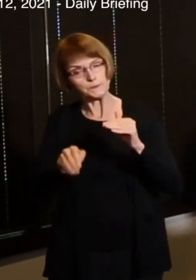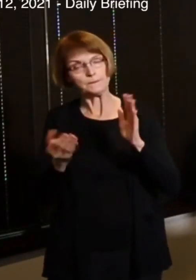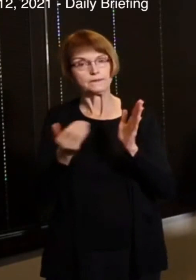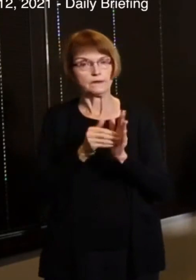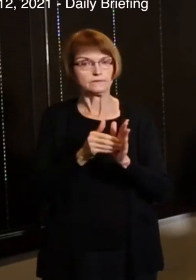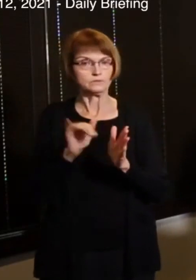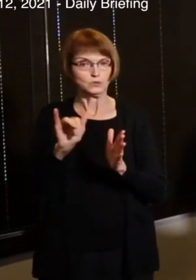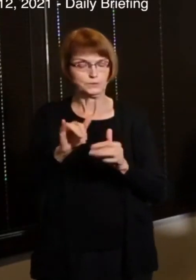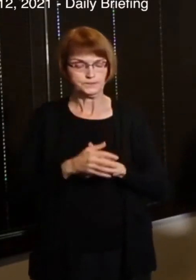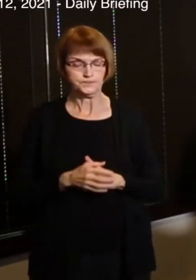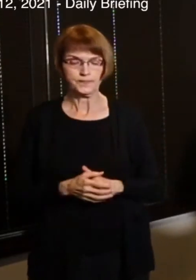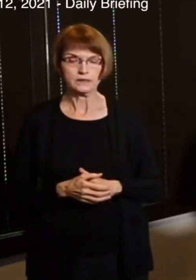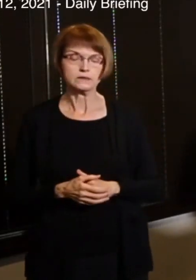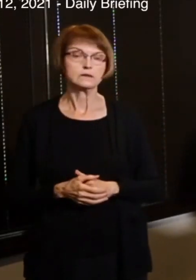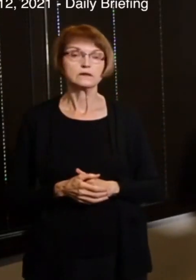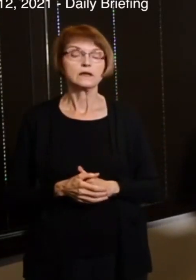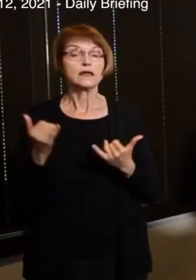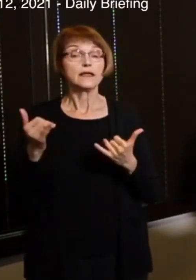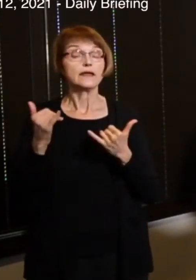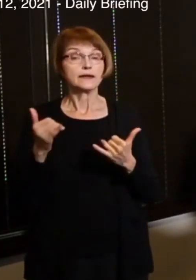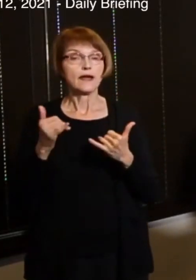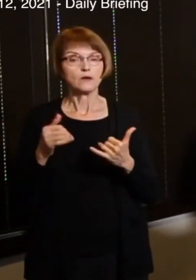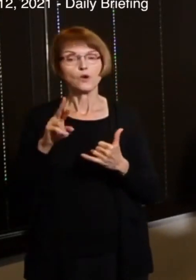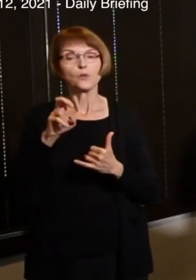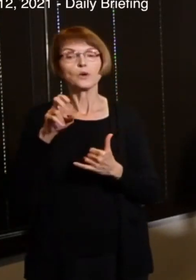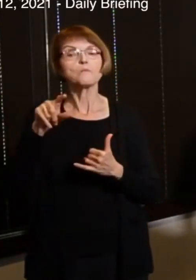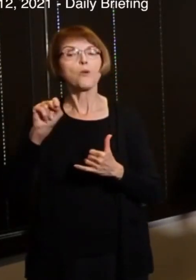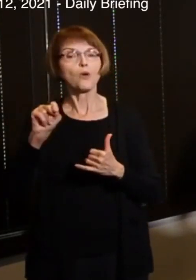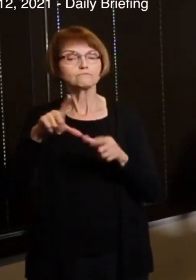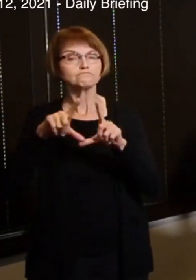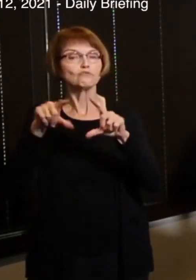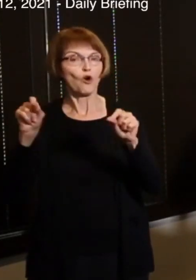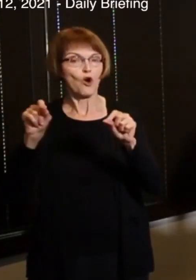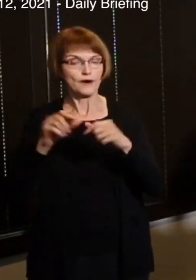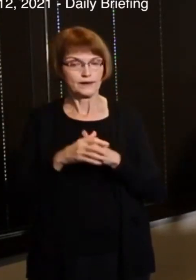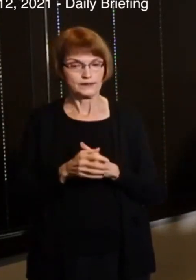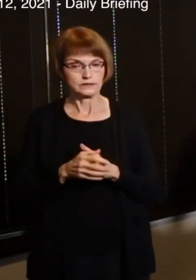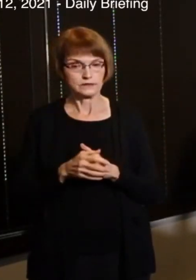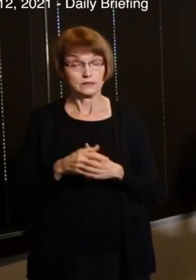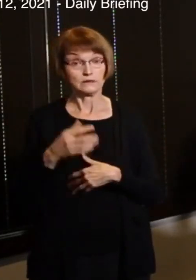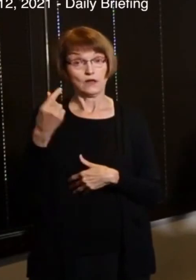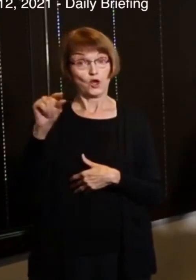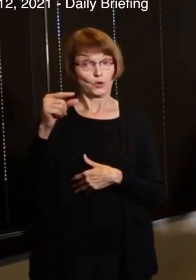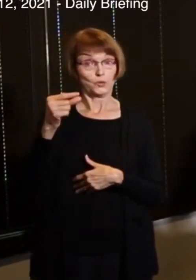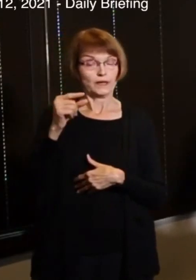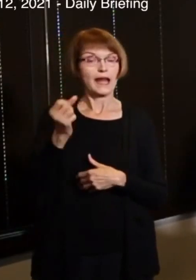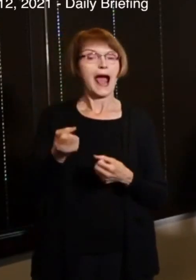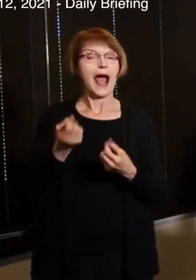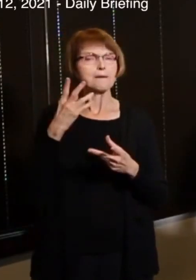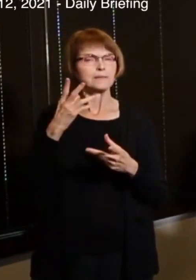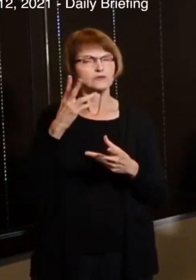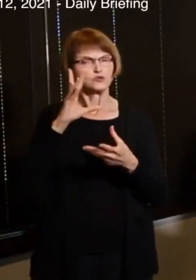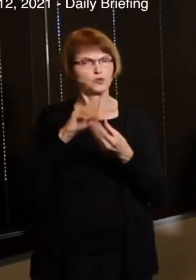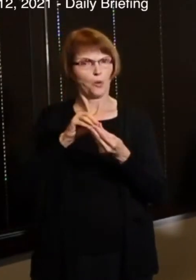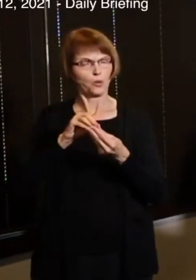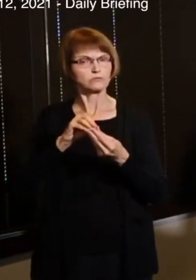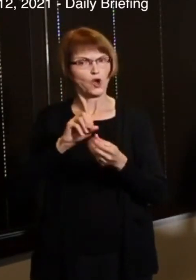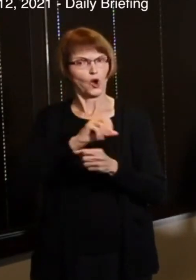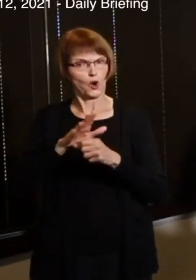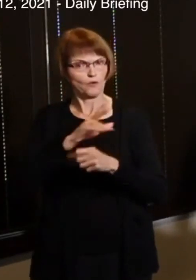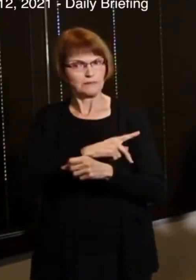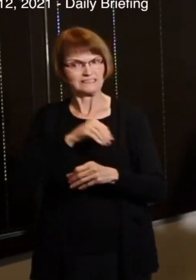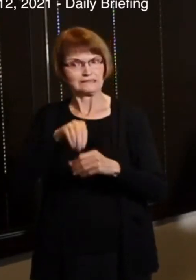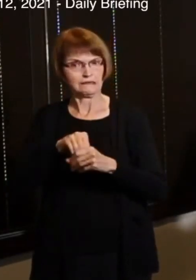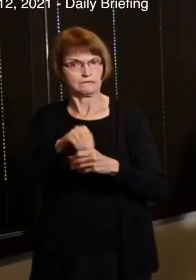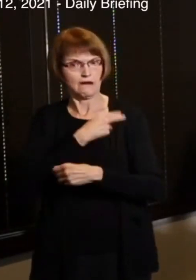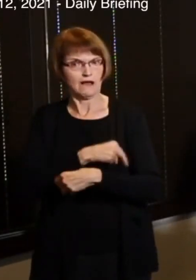well. Okay, moving to our report card. We remain green on our bed occupancy status, so you can see